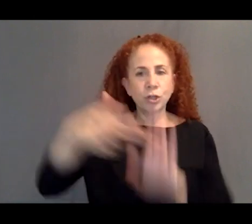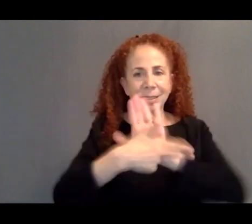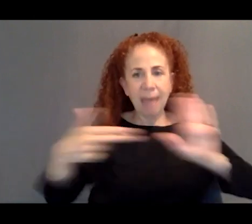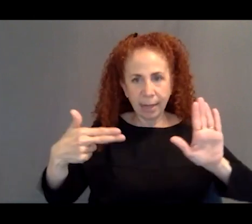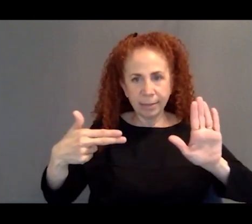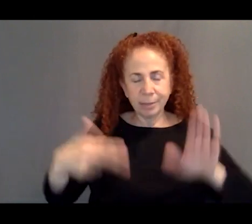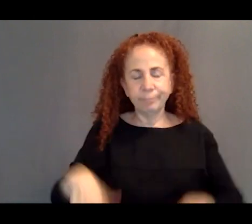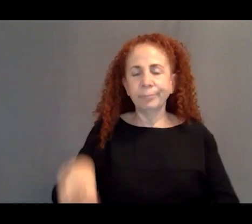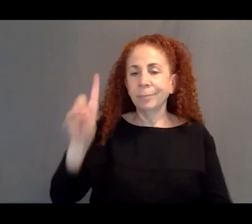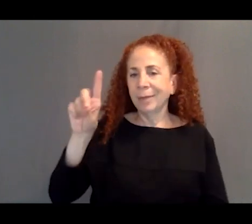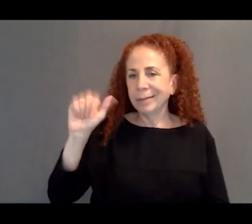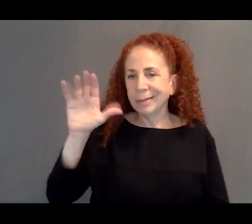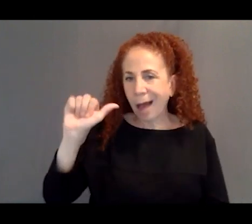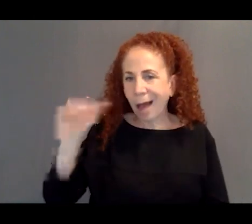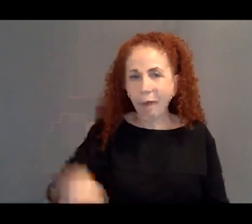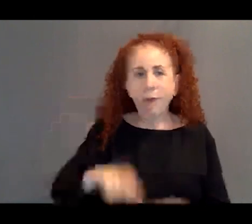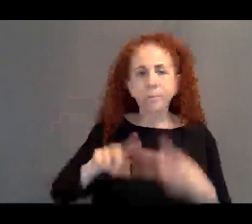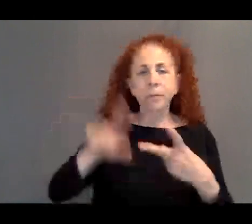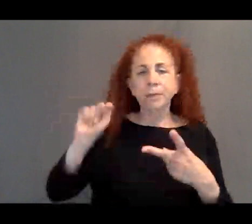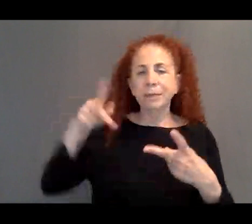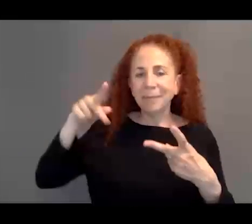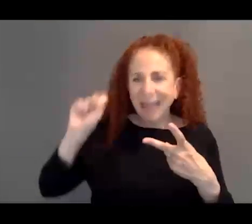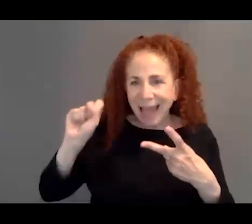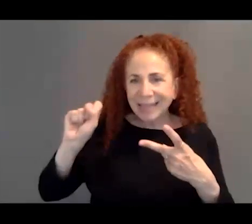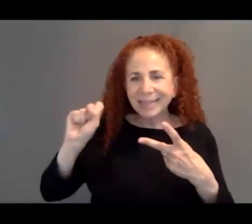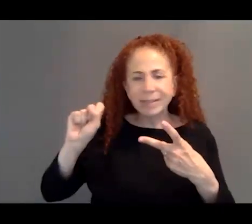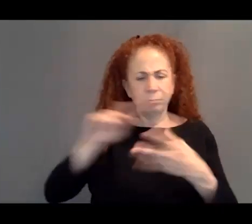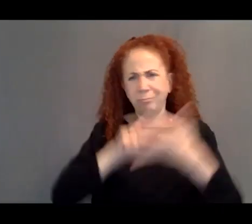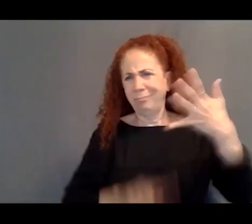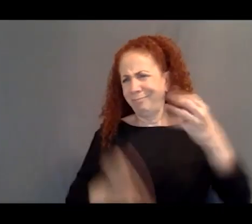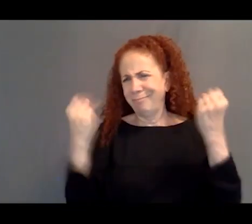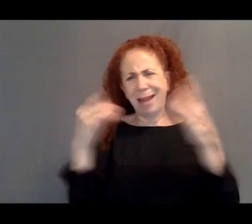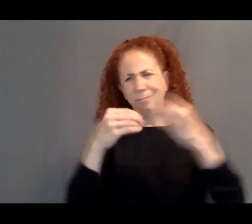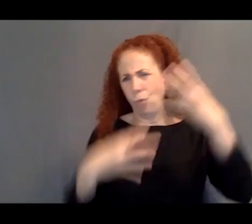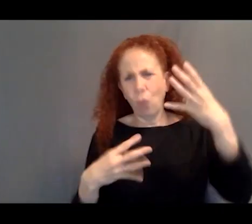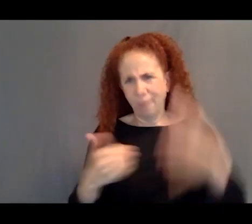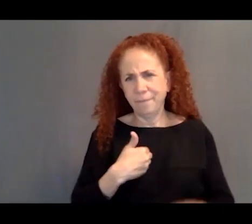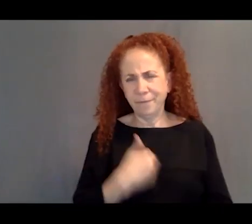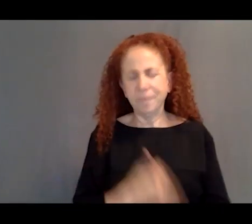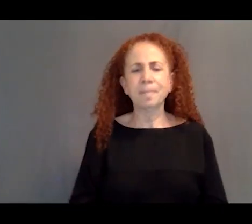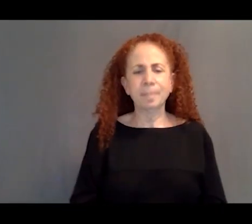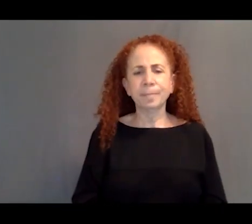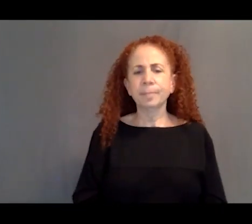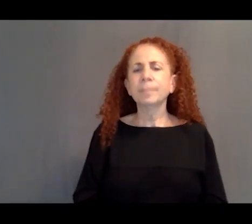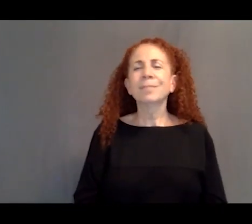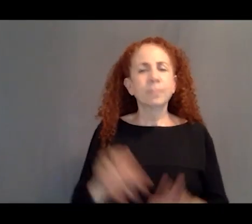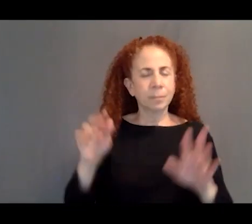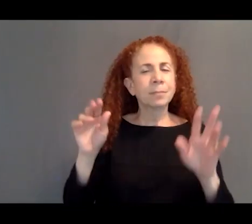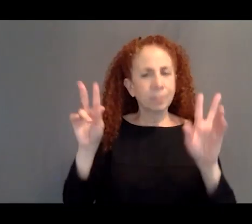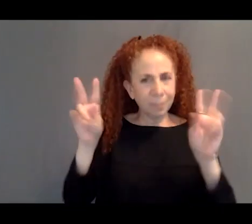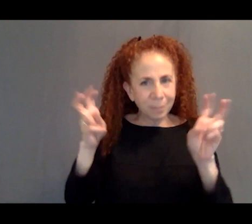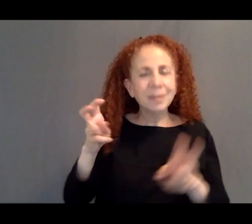Think about DACA, think about TPS, and there's a whole slew of other